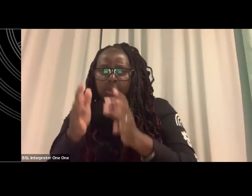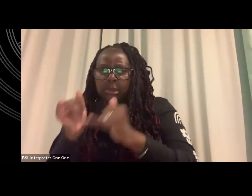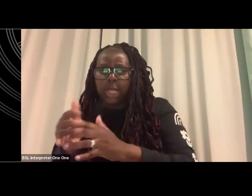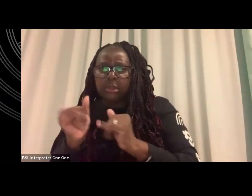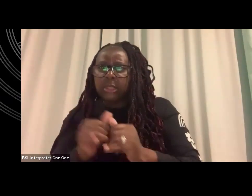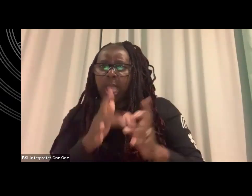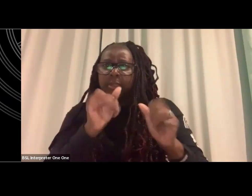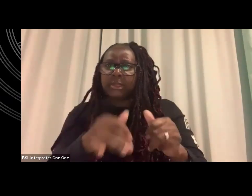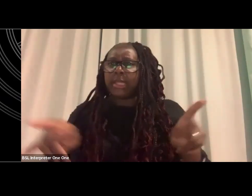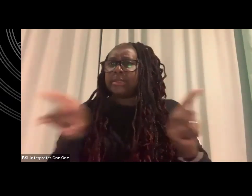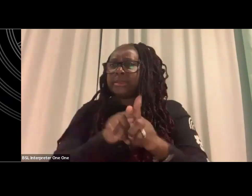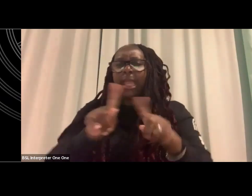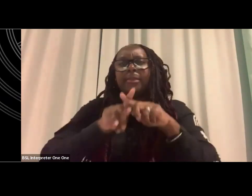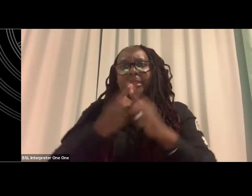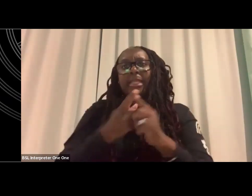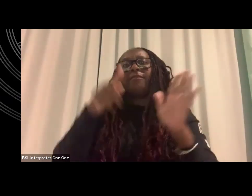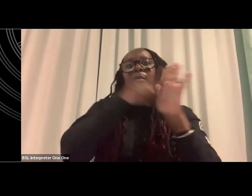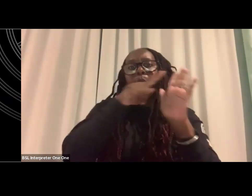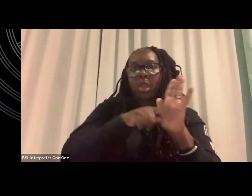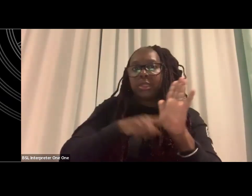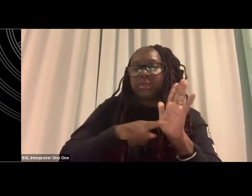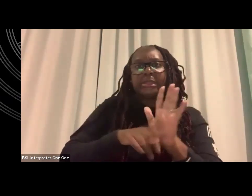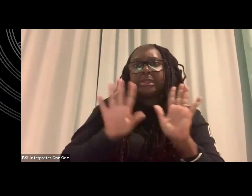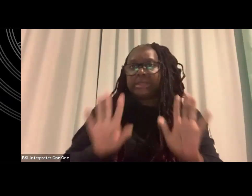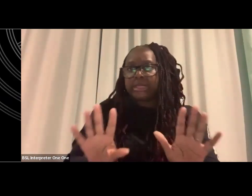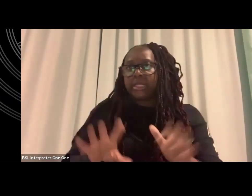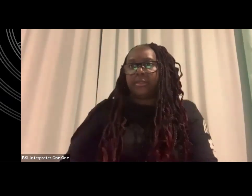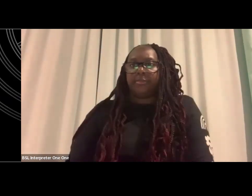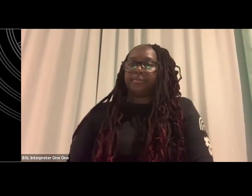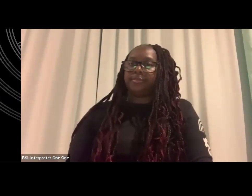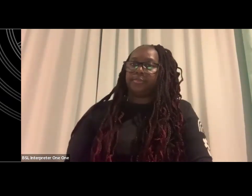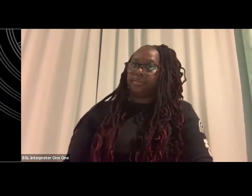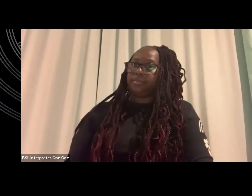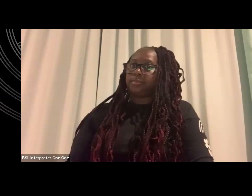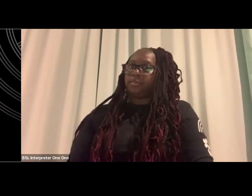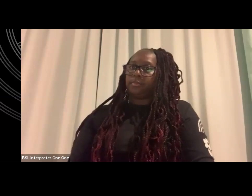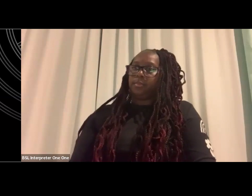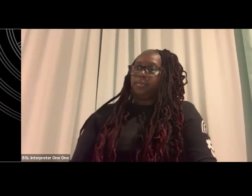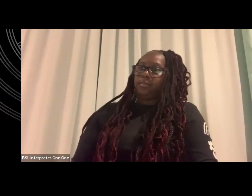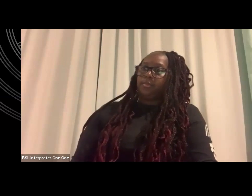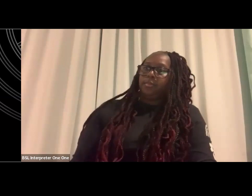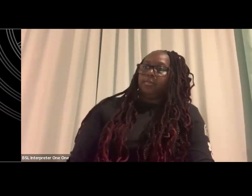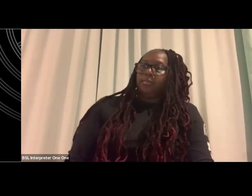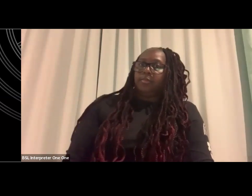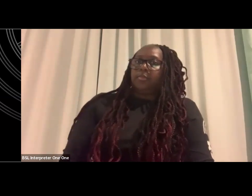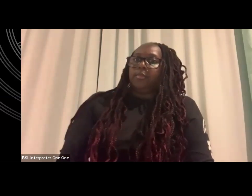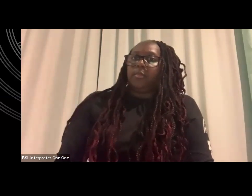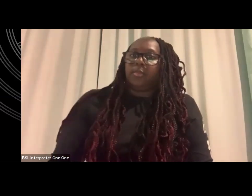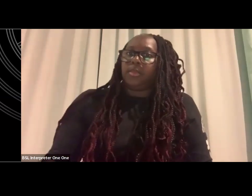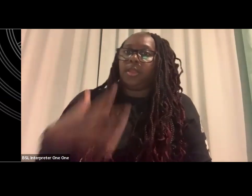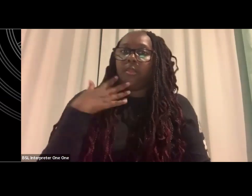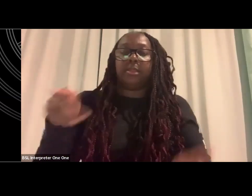potential efficacy of different policy levers for engaging with different determinants of